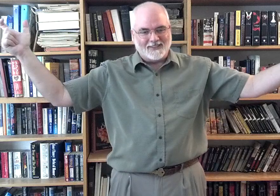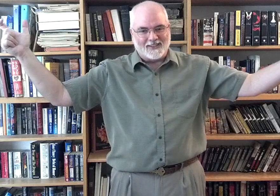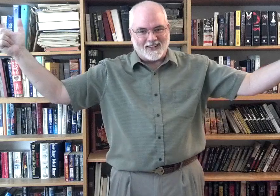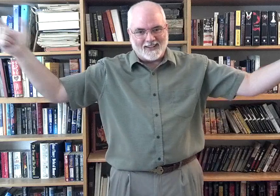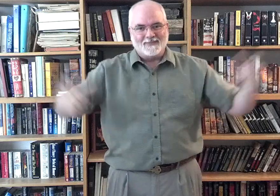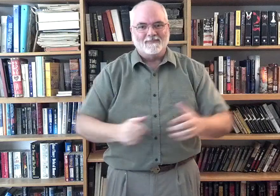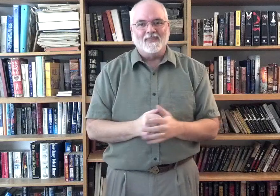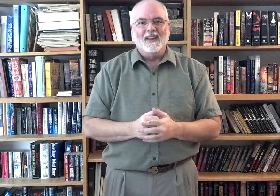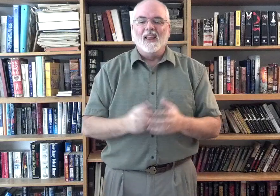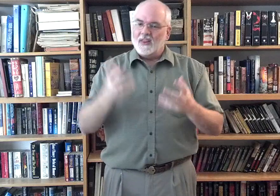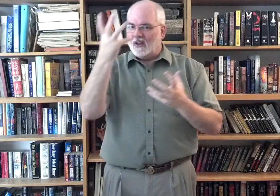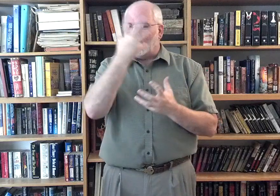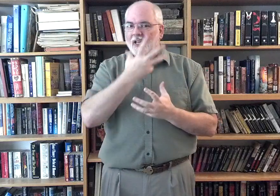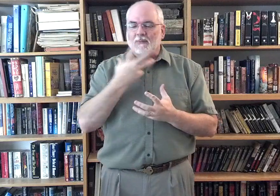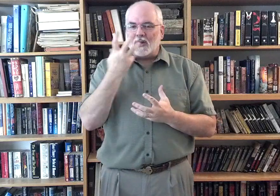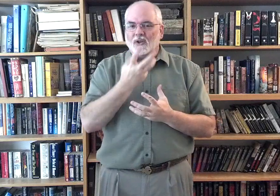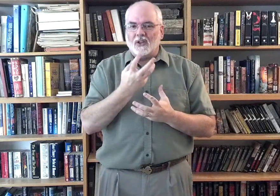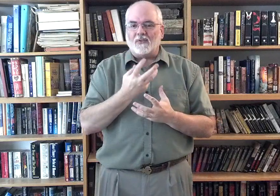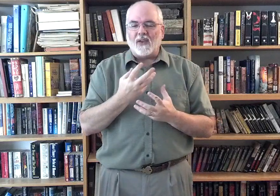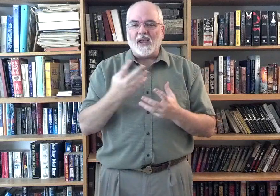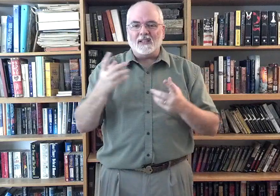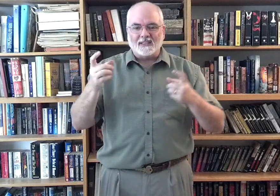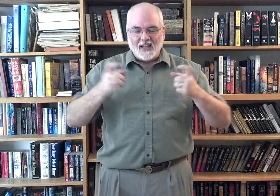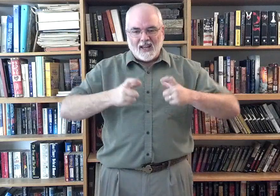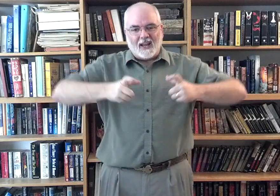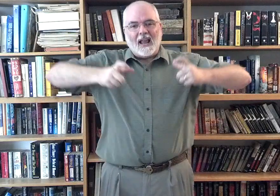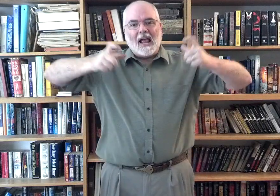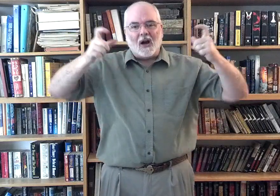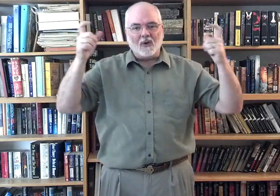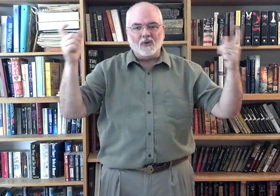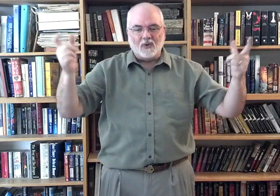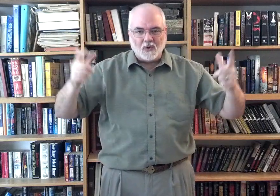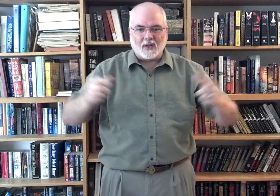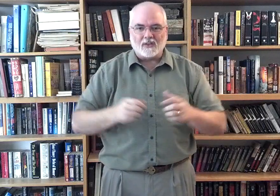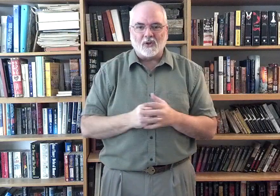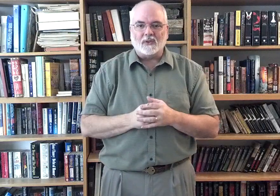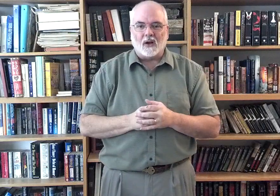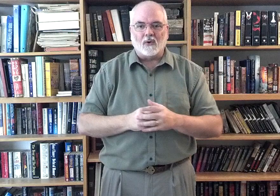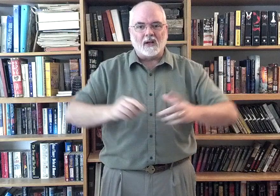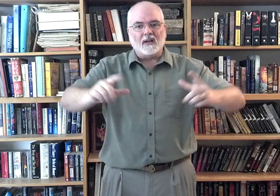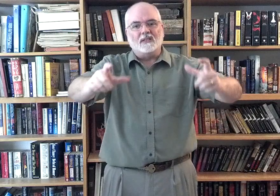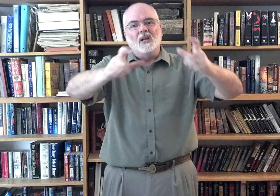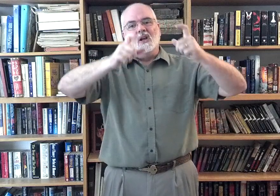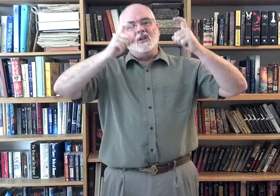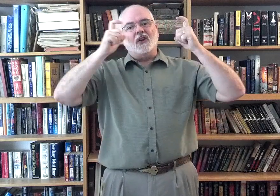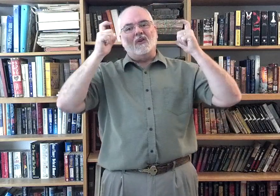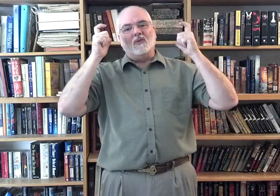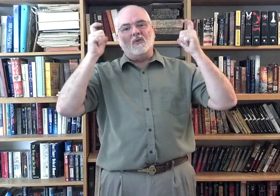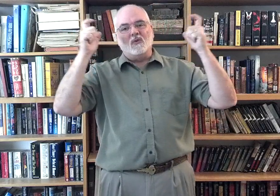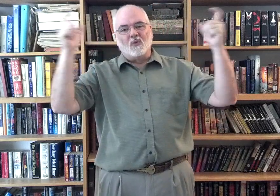Okay? The expression on the face and how you do it shows how great it is. A